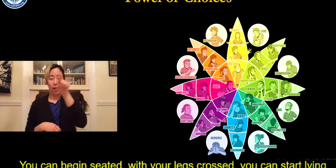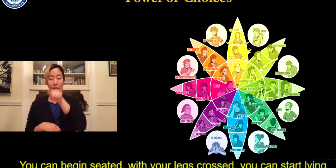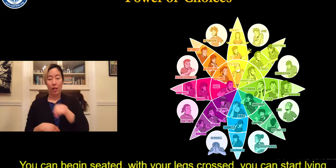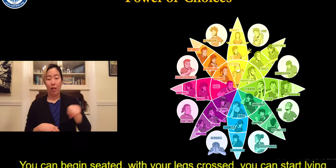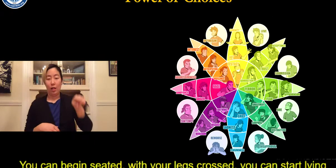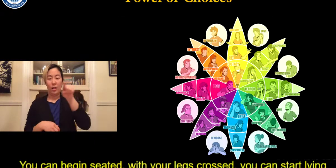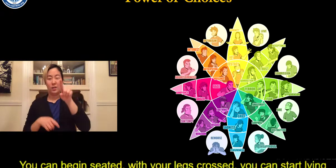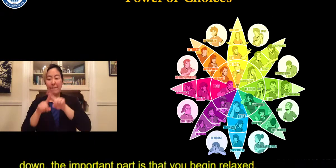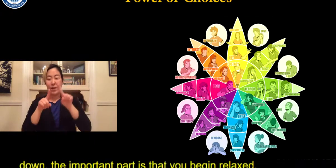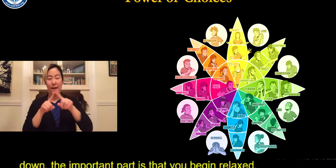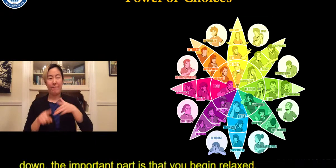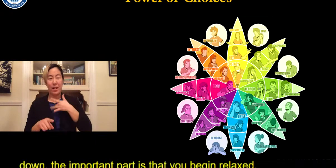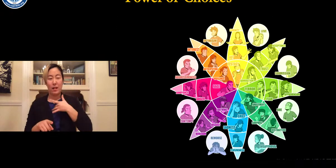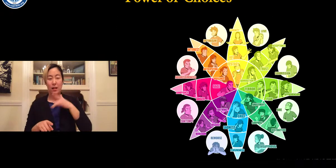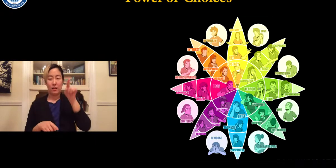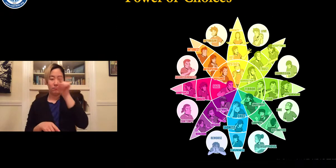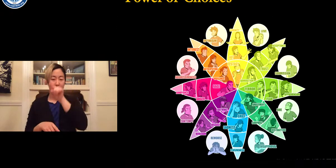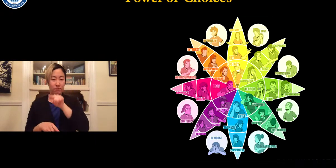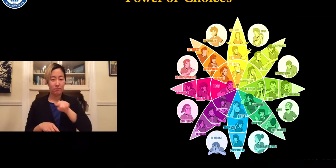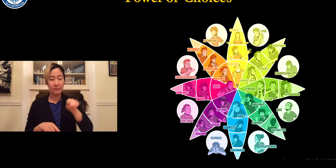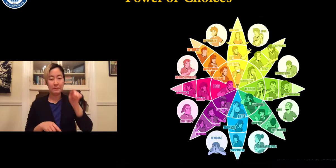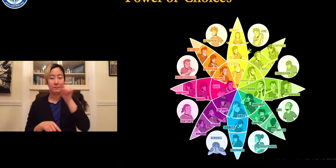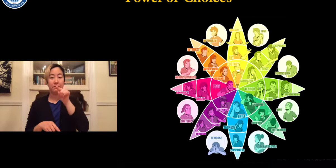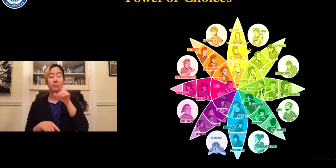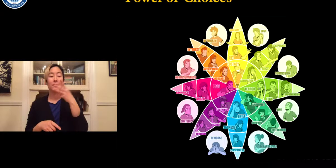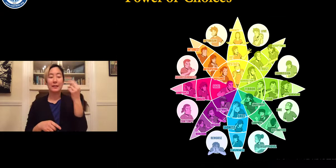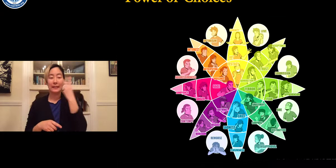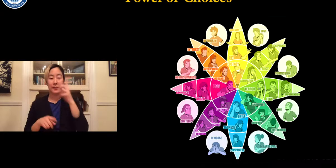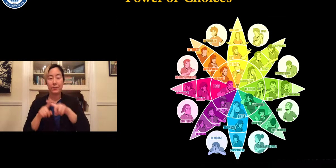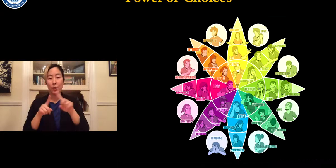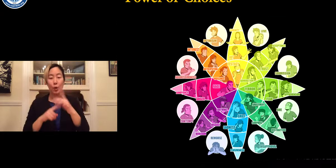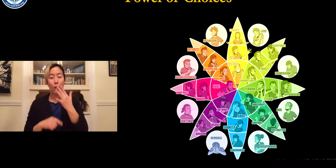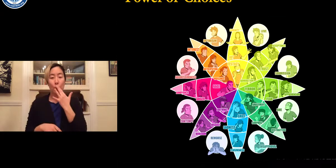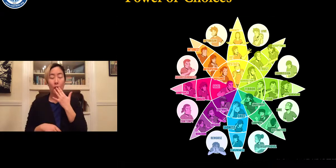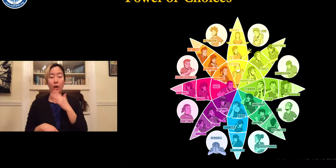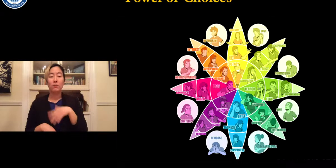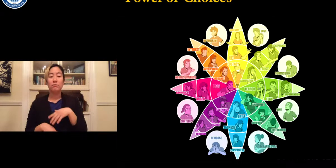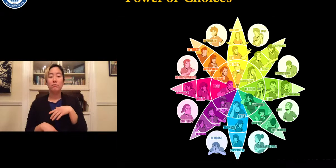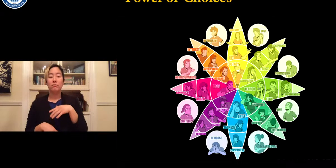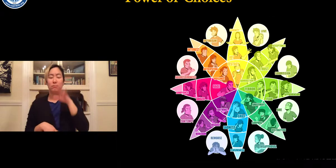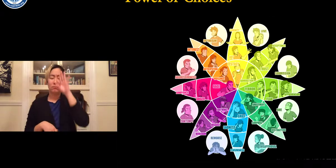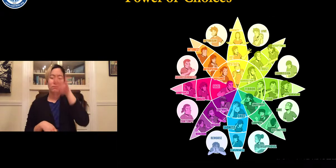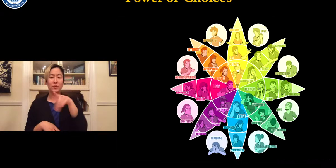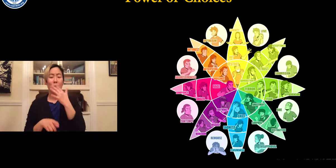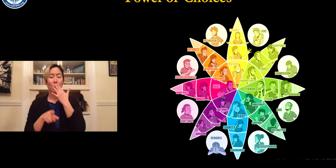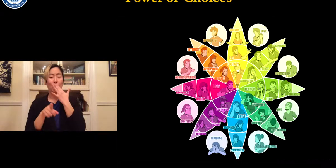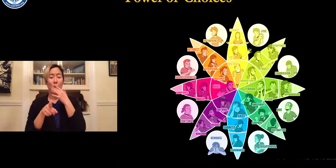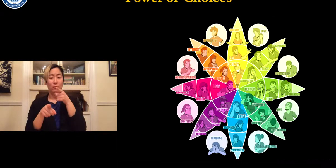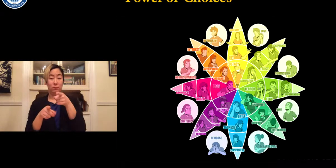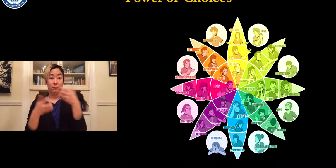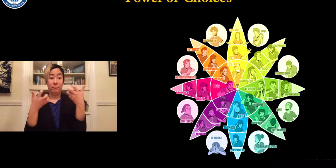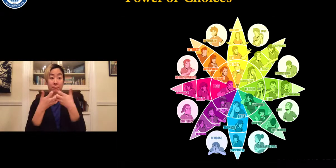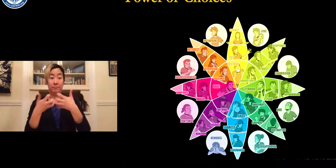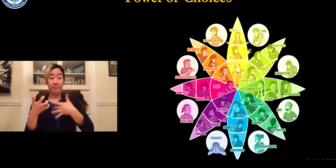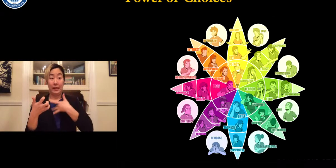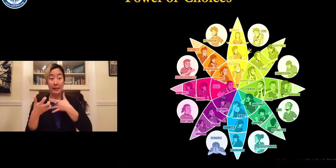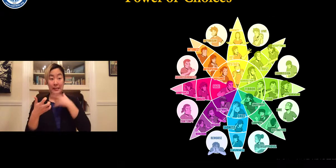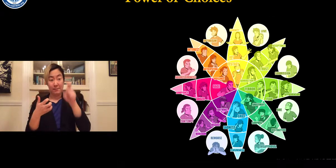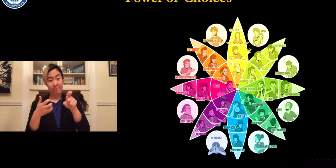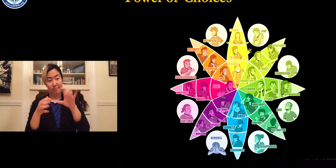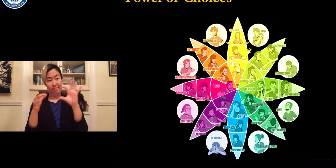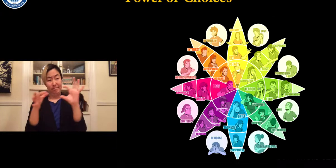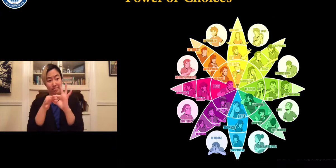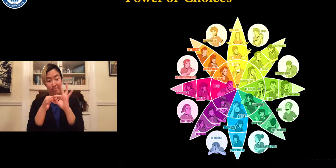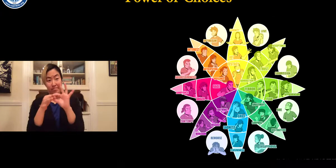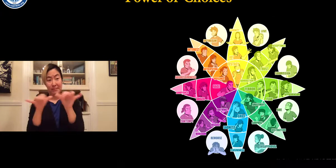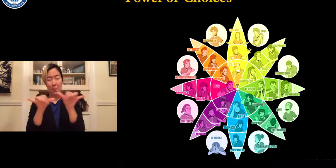I have an image on the slide. It's an emotional wheel. That wheel contains different emotions, different feelings, accompanied